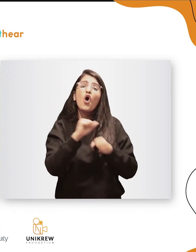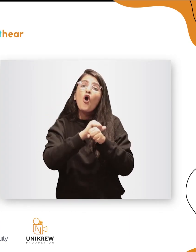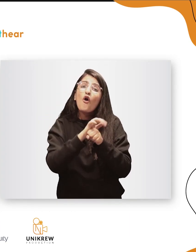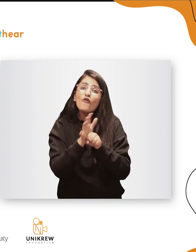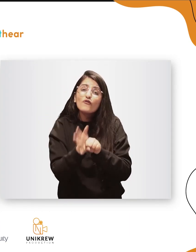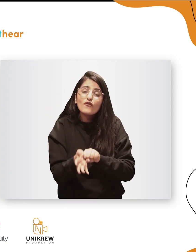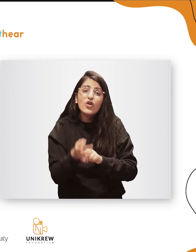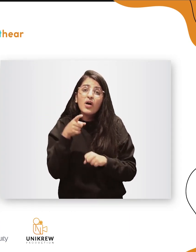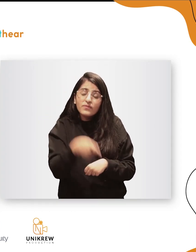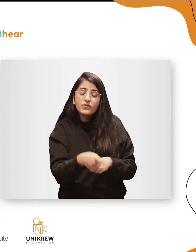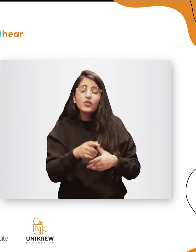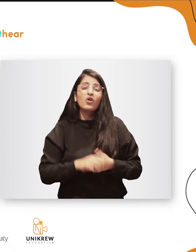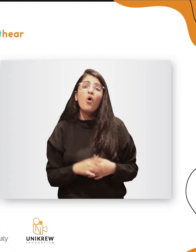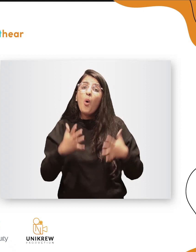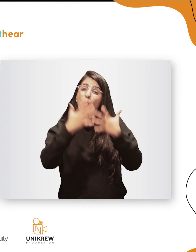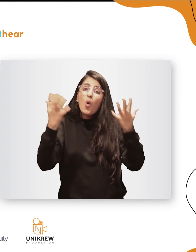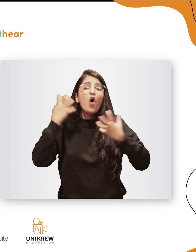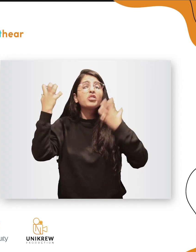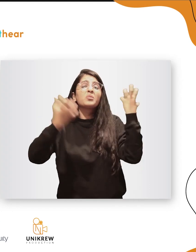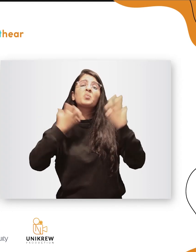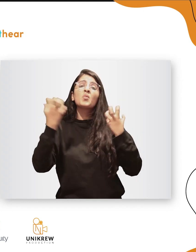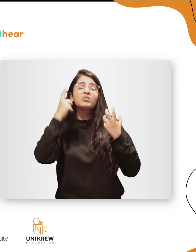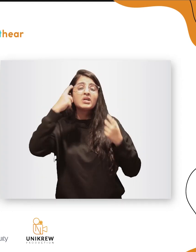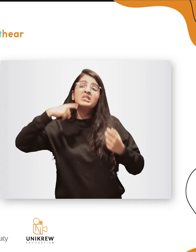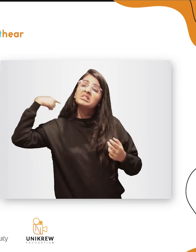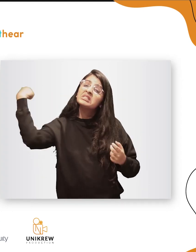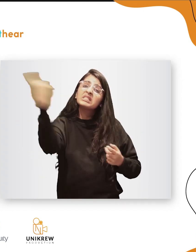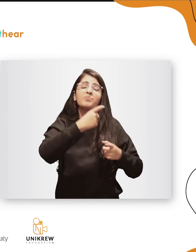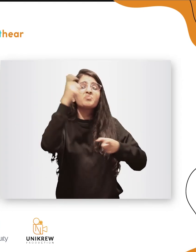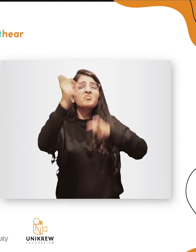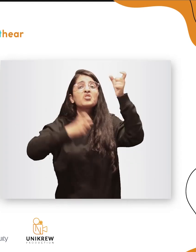the COVID-19 pandemic has affected every